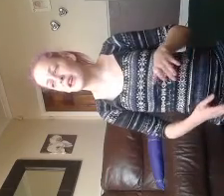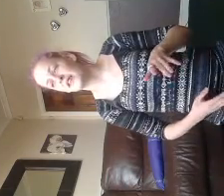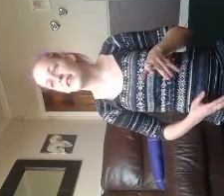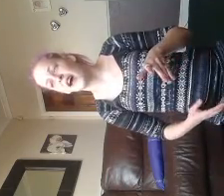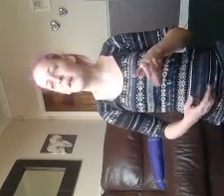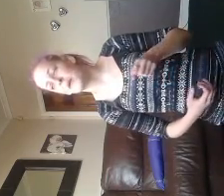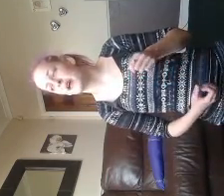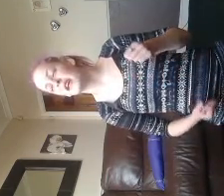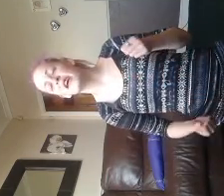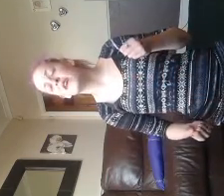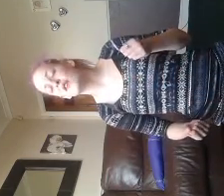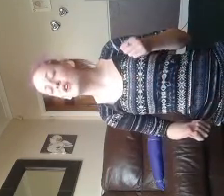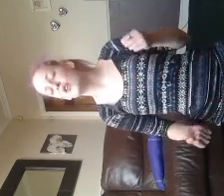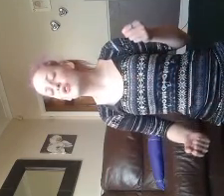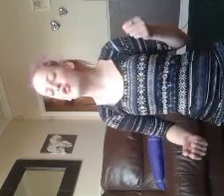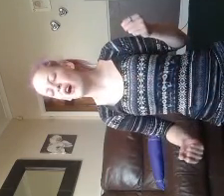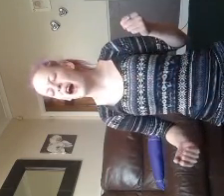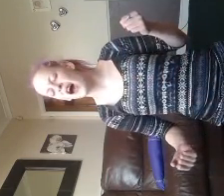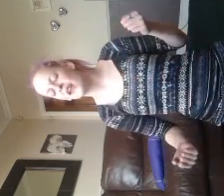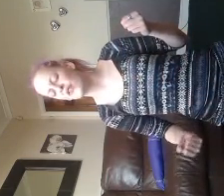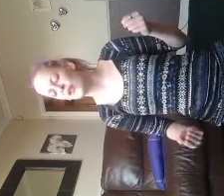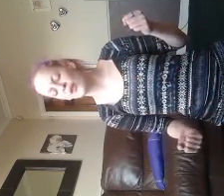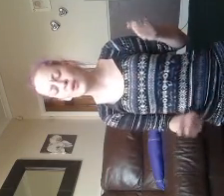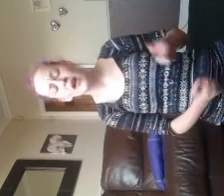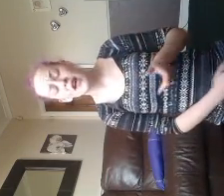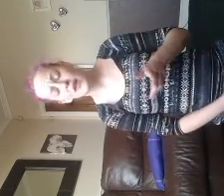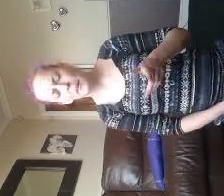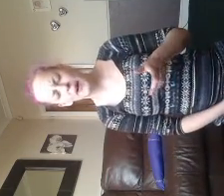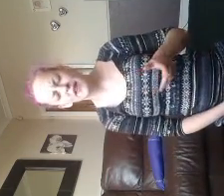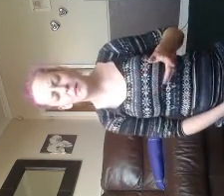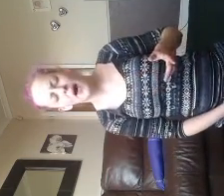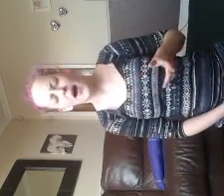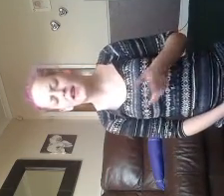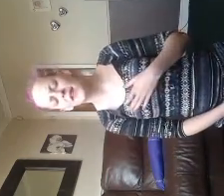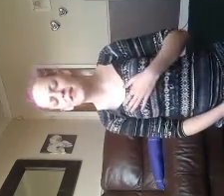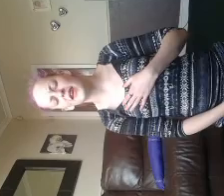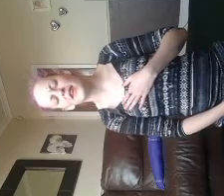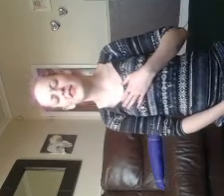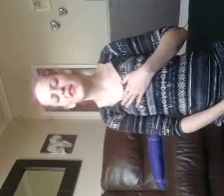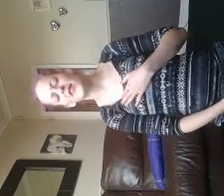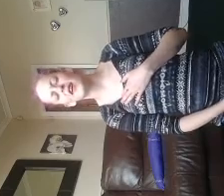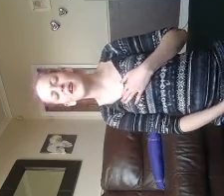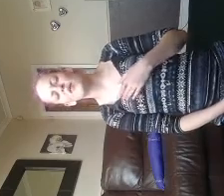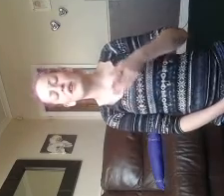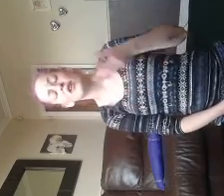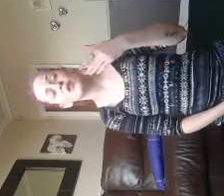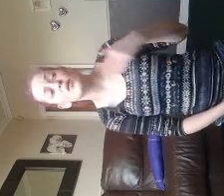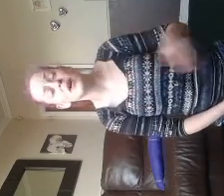can't stop it if you try to. The best part is they just staring you in